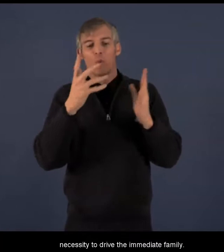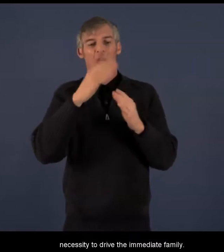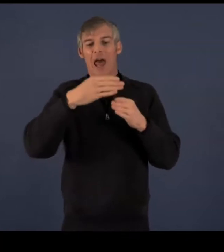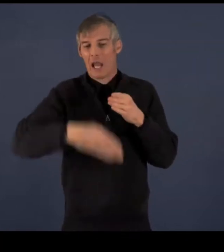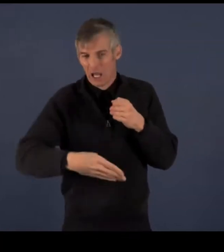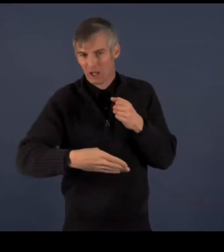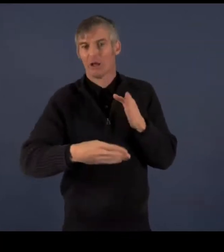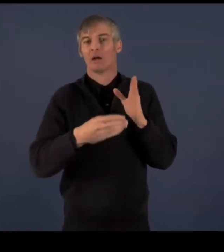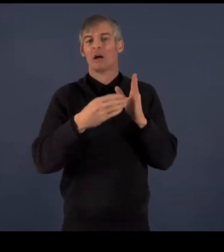member.